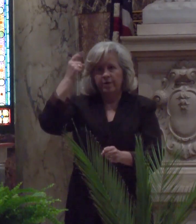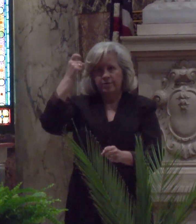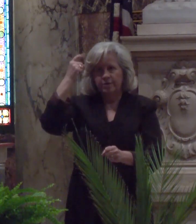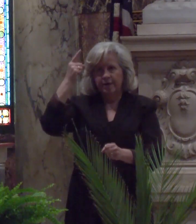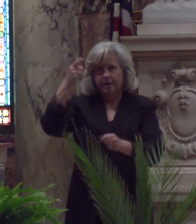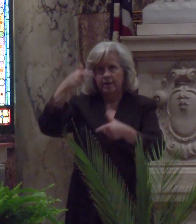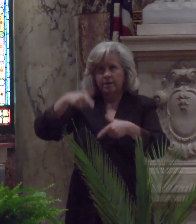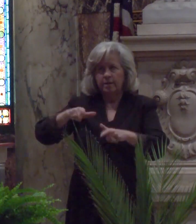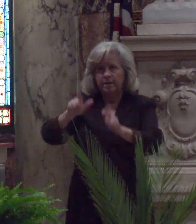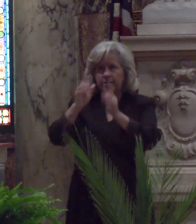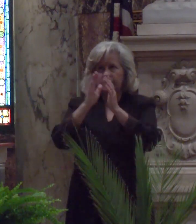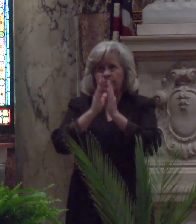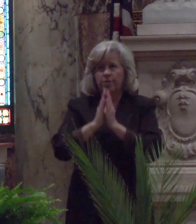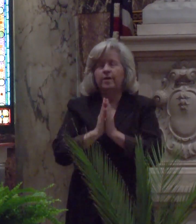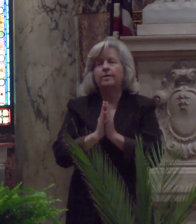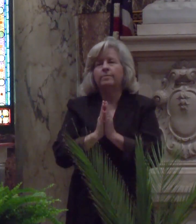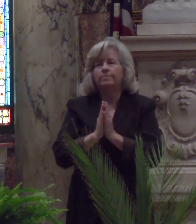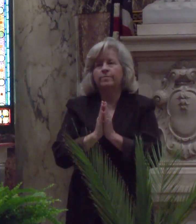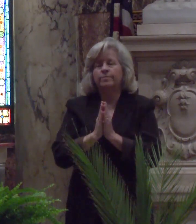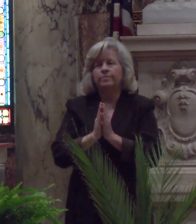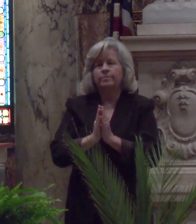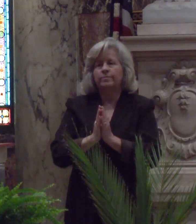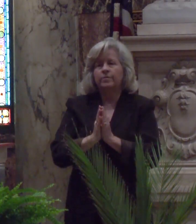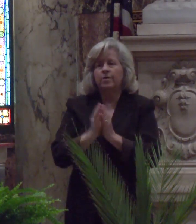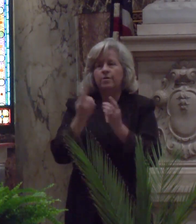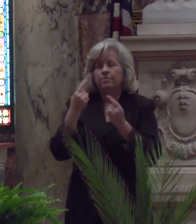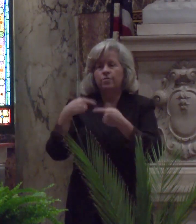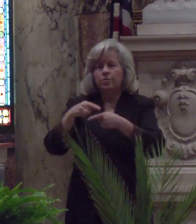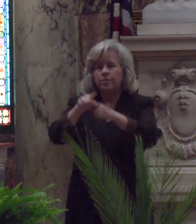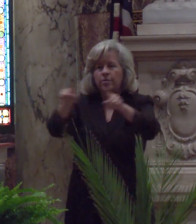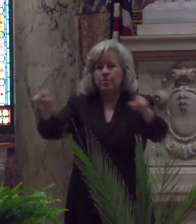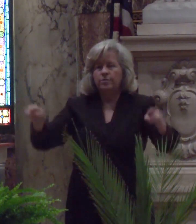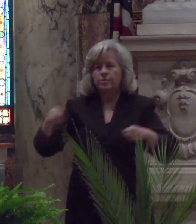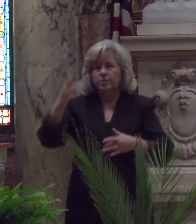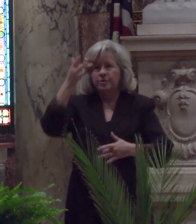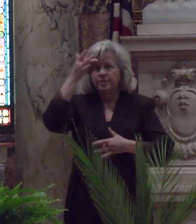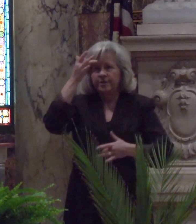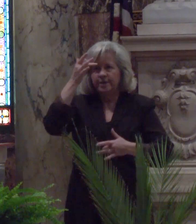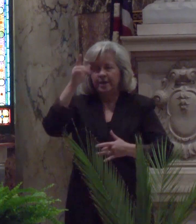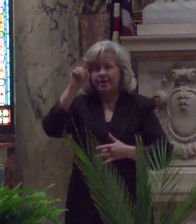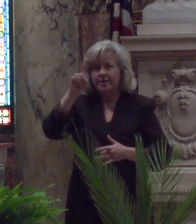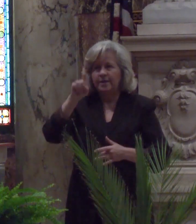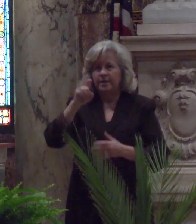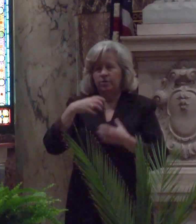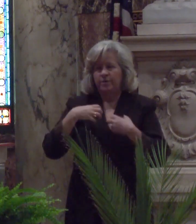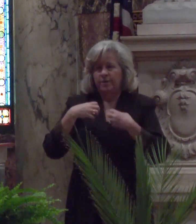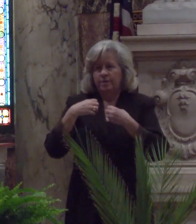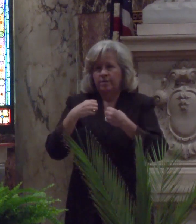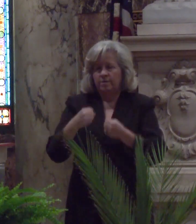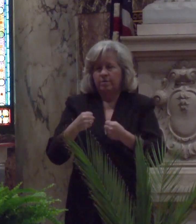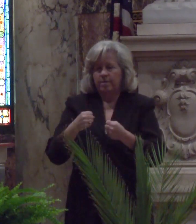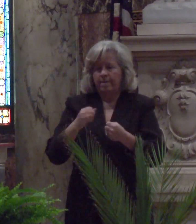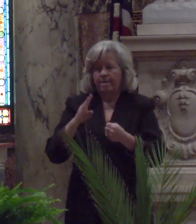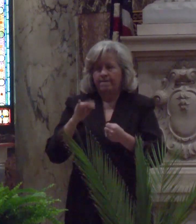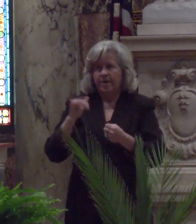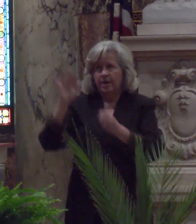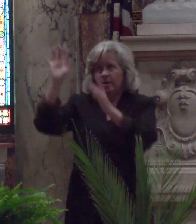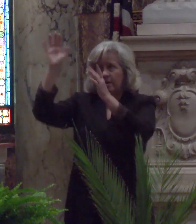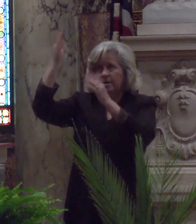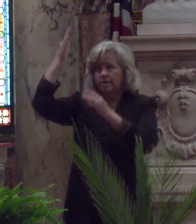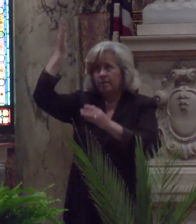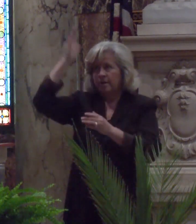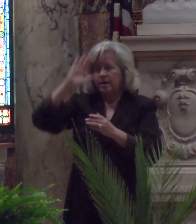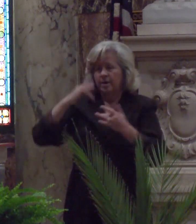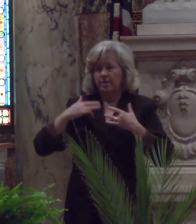to the Lord. Lord, hear our prayer. For those who are sick and in need of healing, may our compassionate God touch